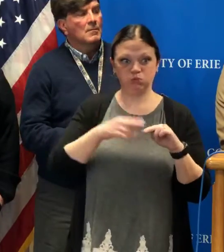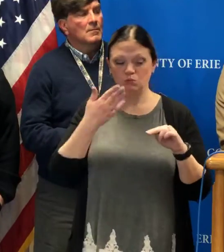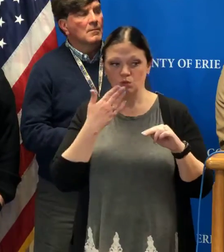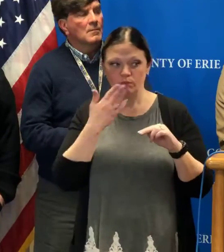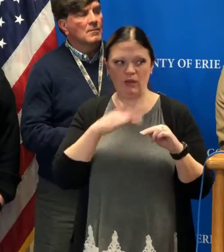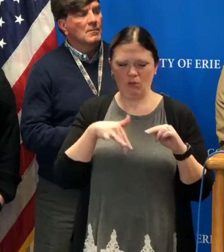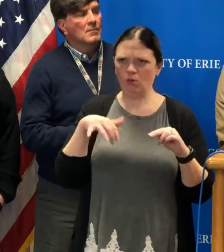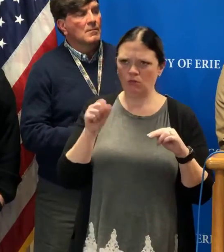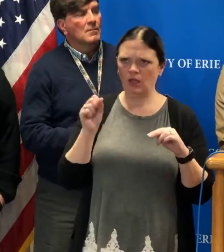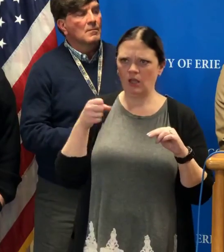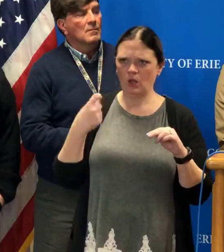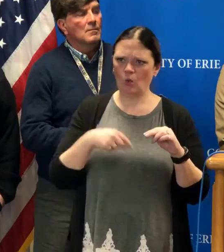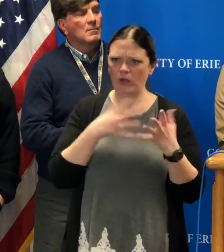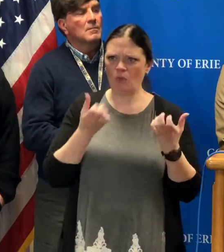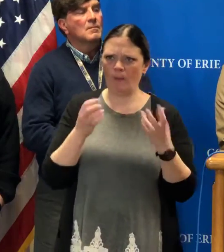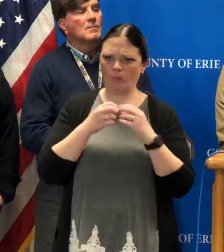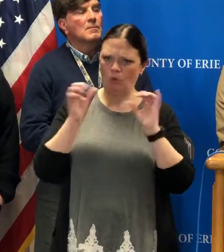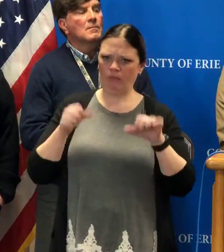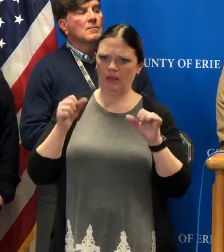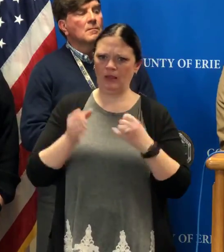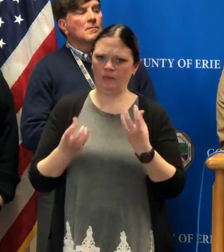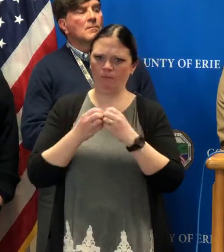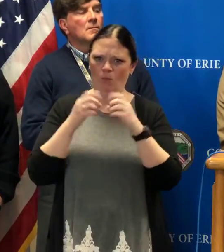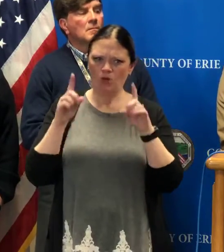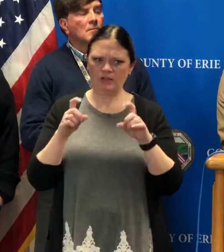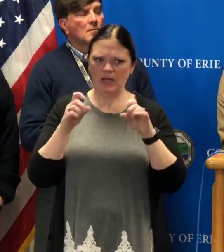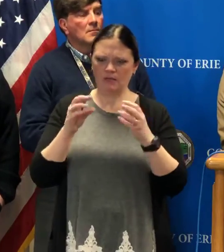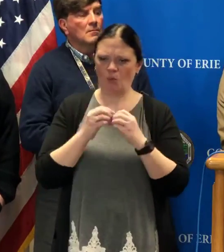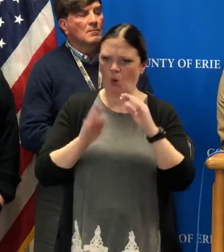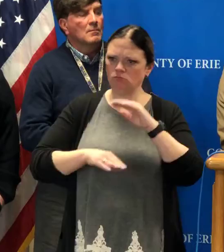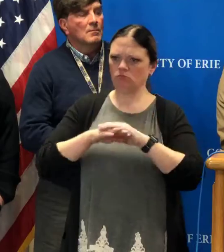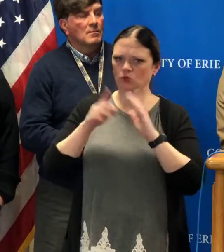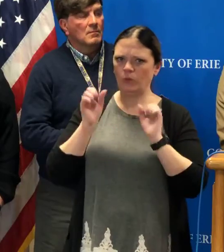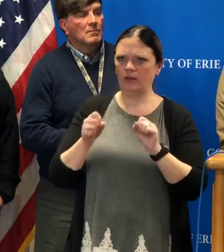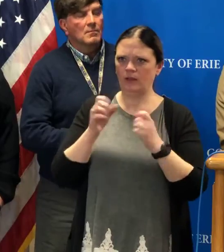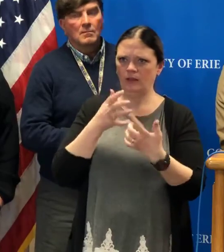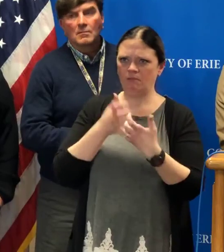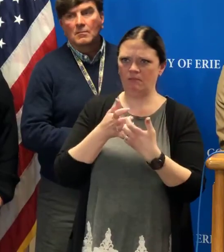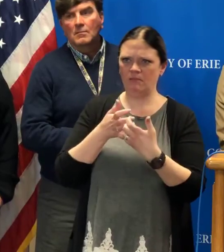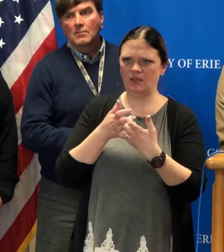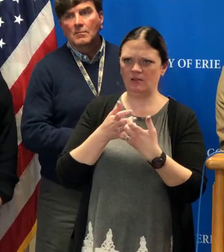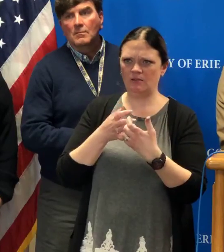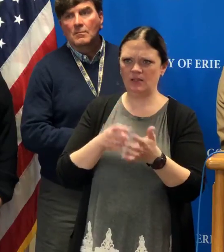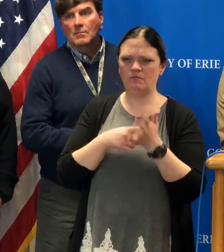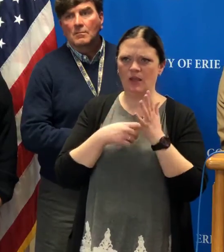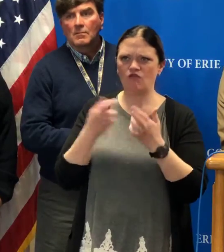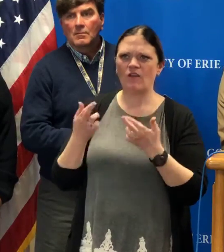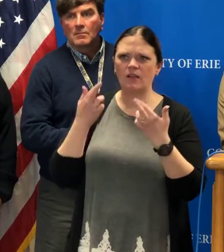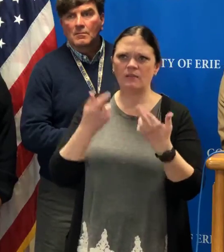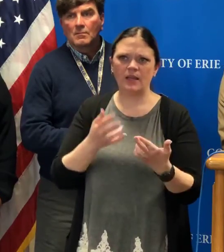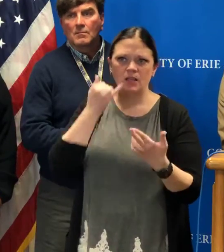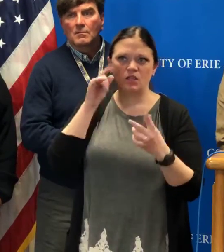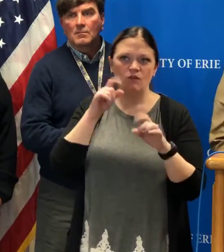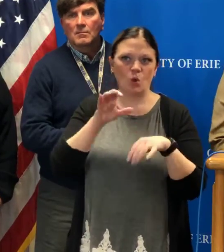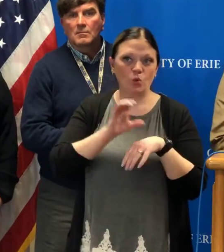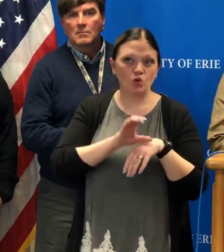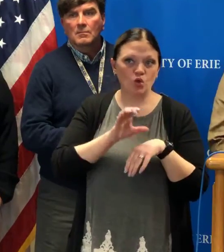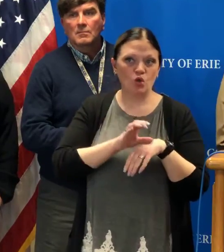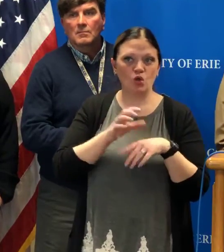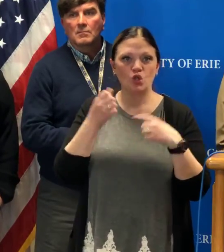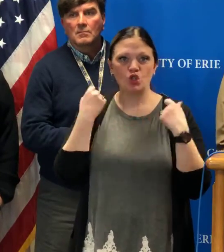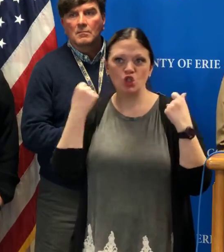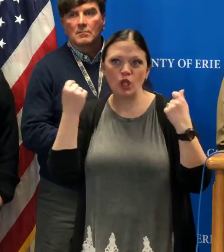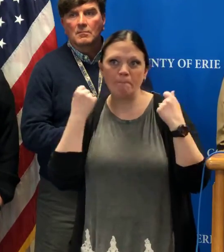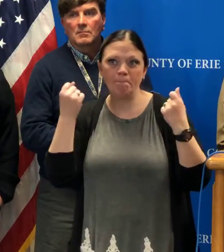Yeah, we want to have more capacity to do more testing, so we'll be able to meet the demand. What are your recommendations for those going to churches this weekend,